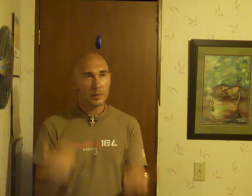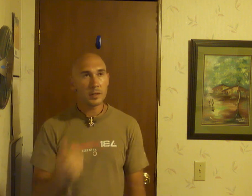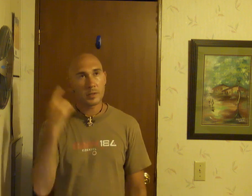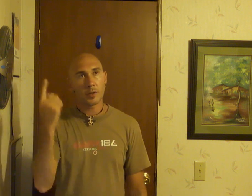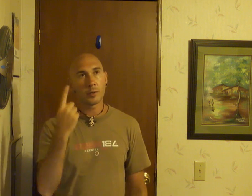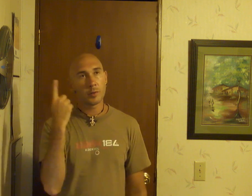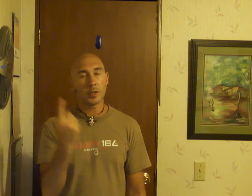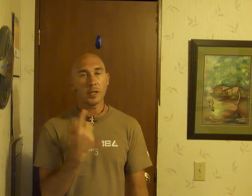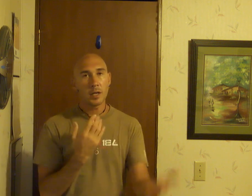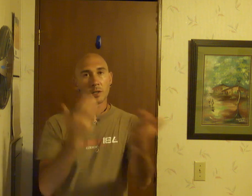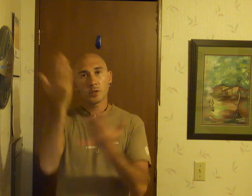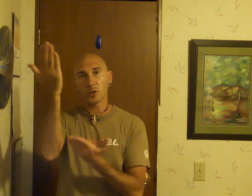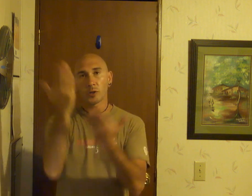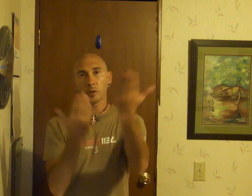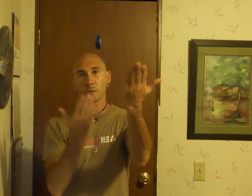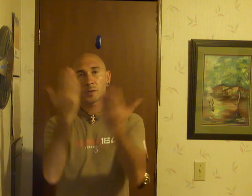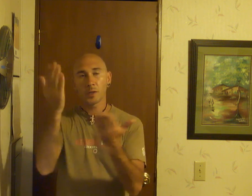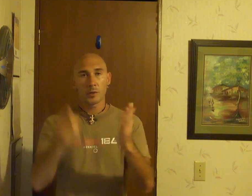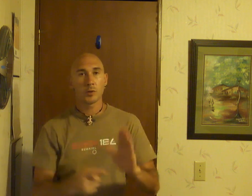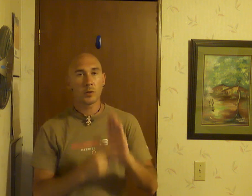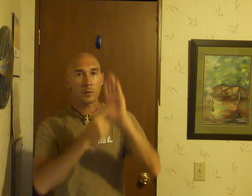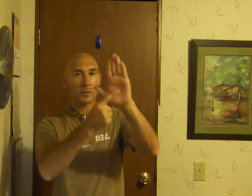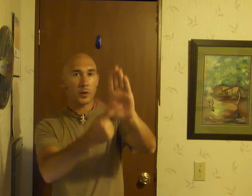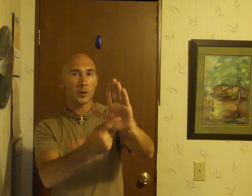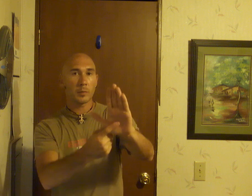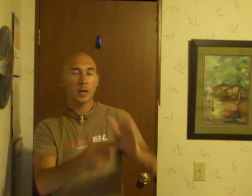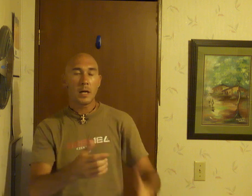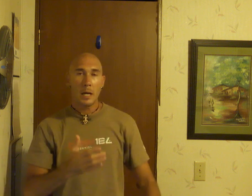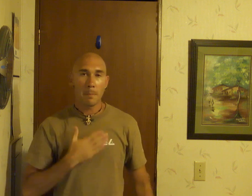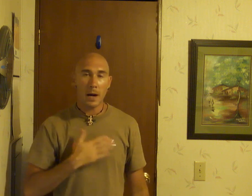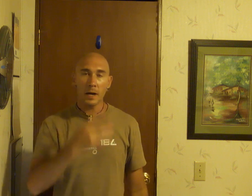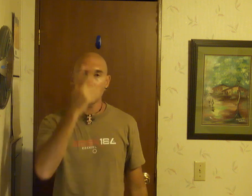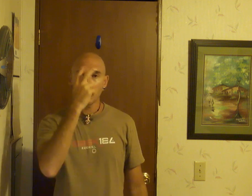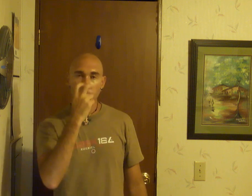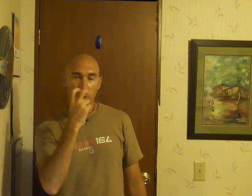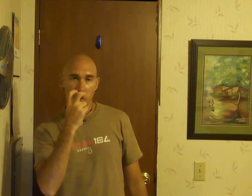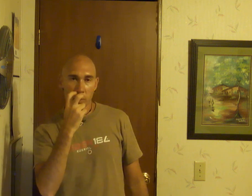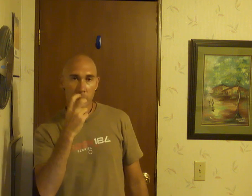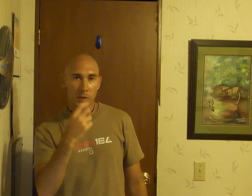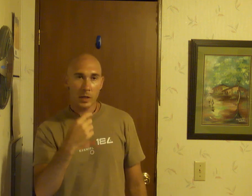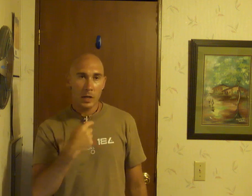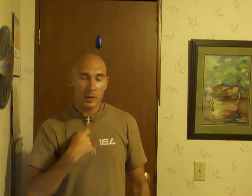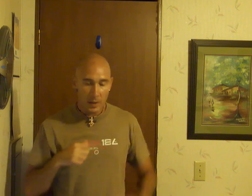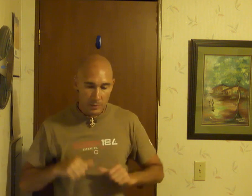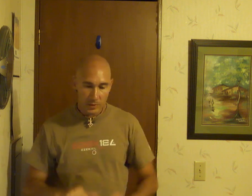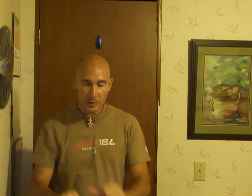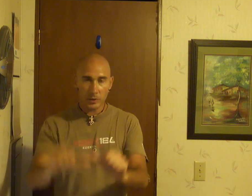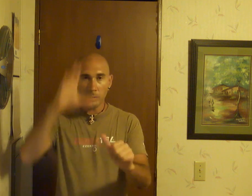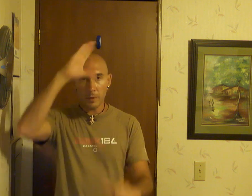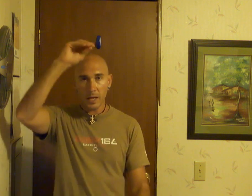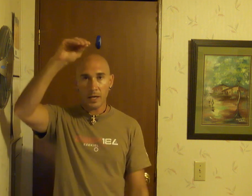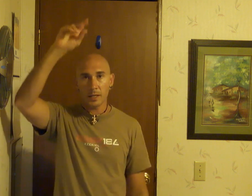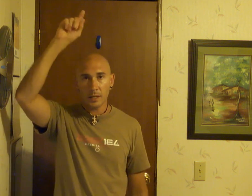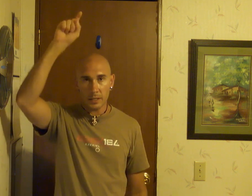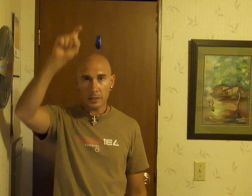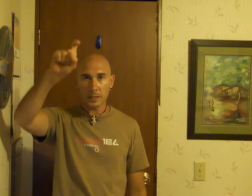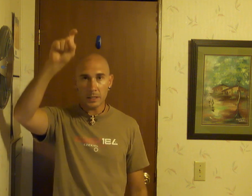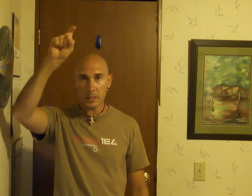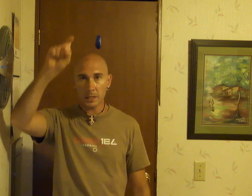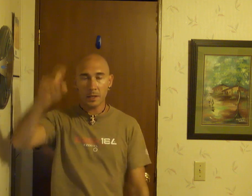This only serves to confirm my suspicions that I'm still a man in need